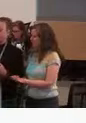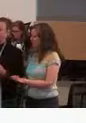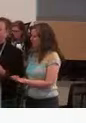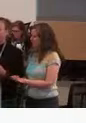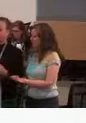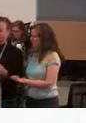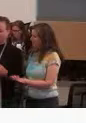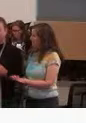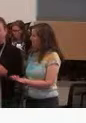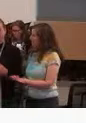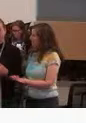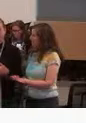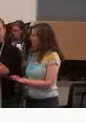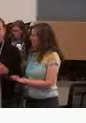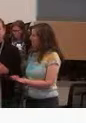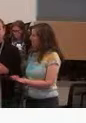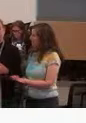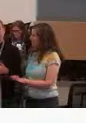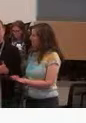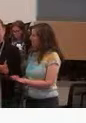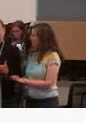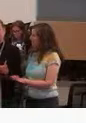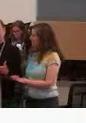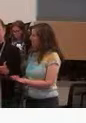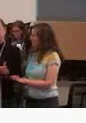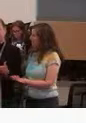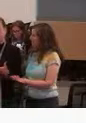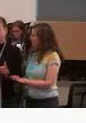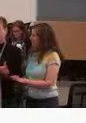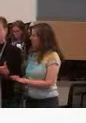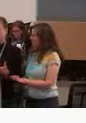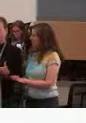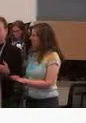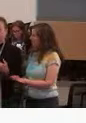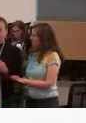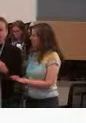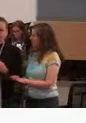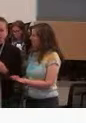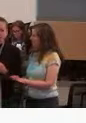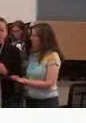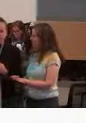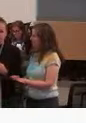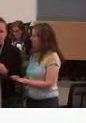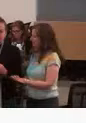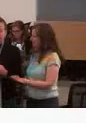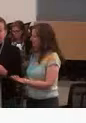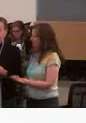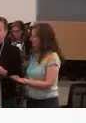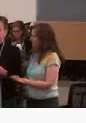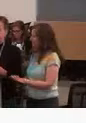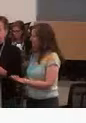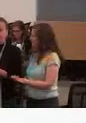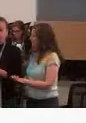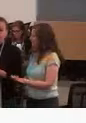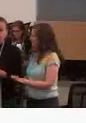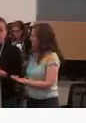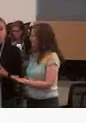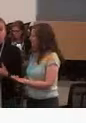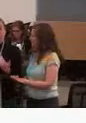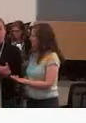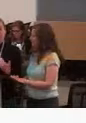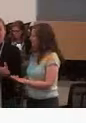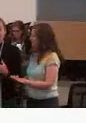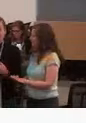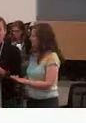students alone in the land, trying to figure out all the problems on their own. So if we can become trusted adults and be safe enough for them